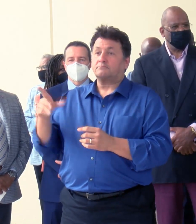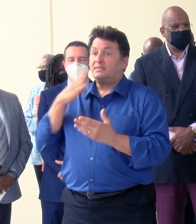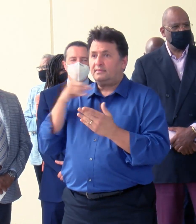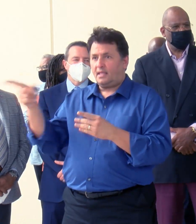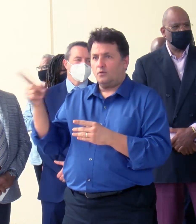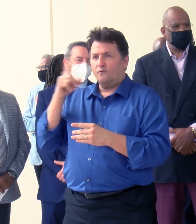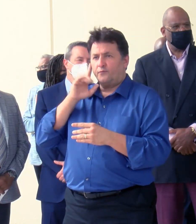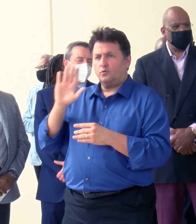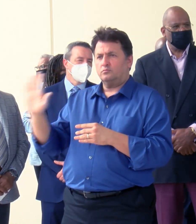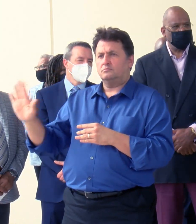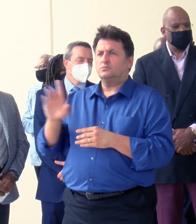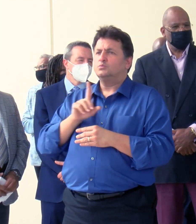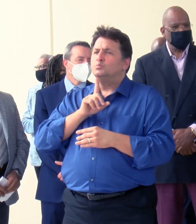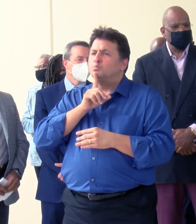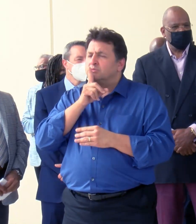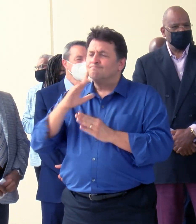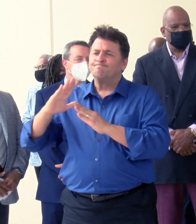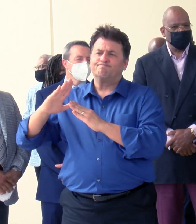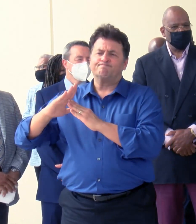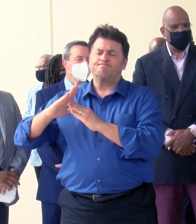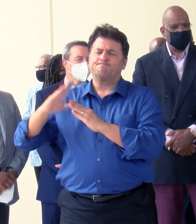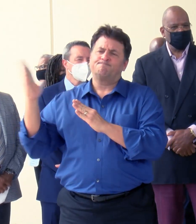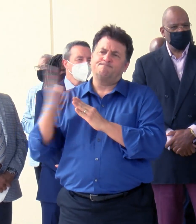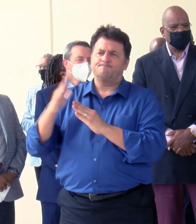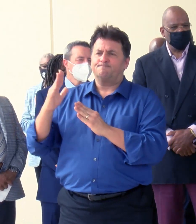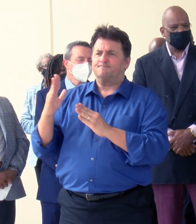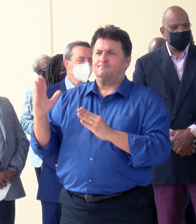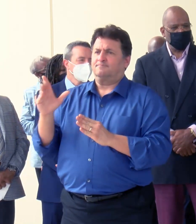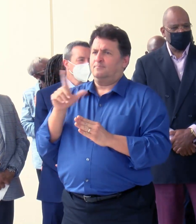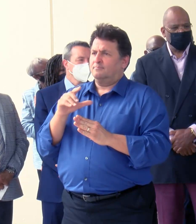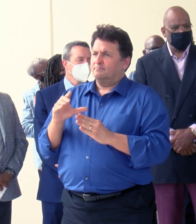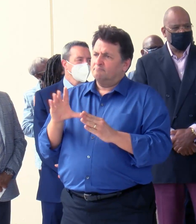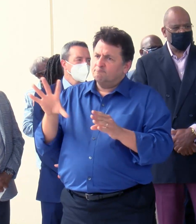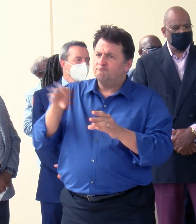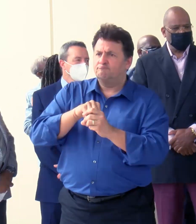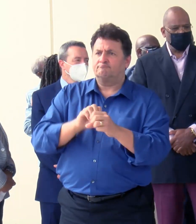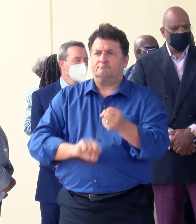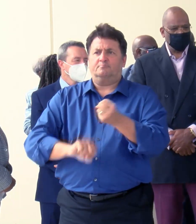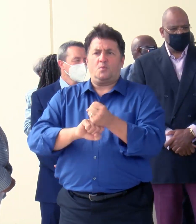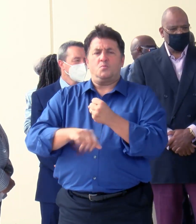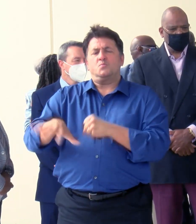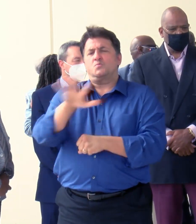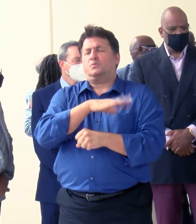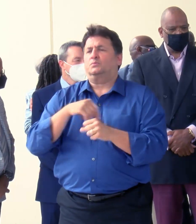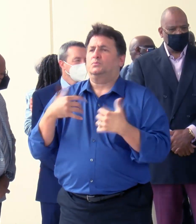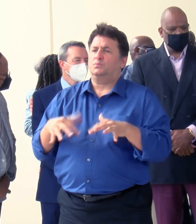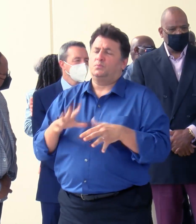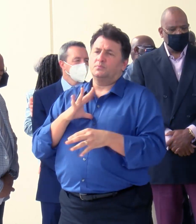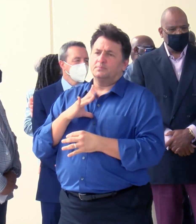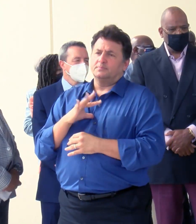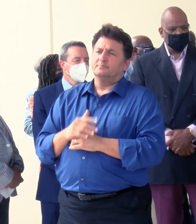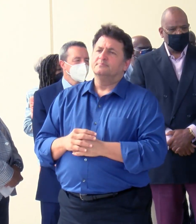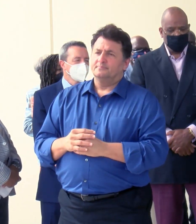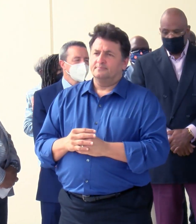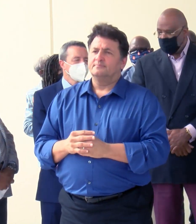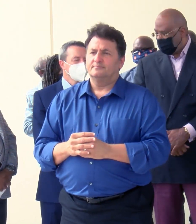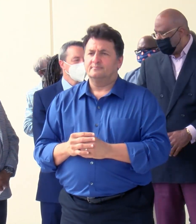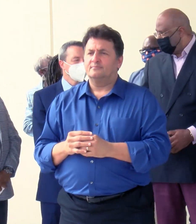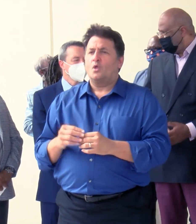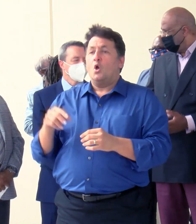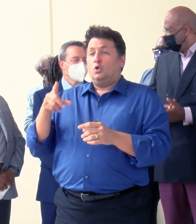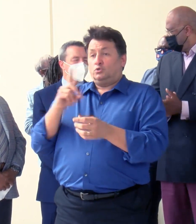really championing our efforts as we move forward. Please acknowledge Dr. Purse. I want to thank